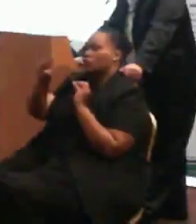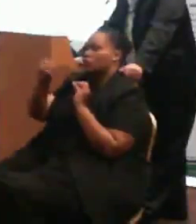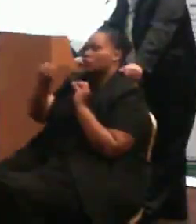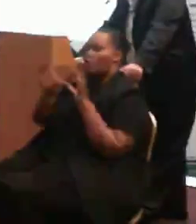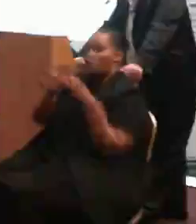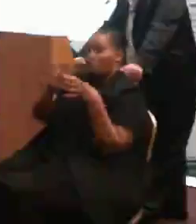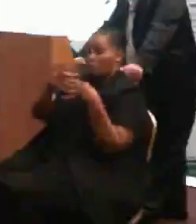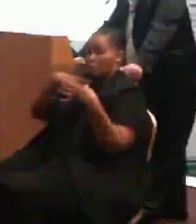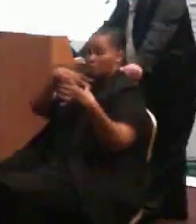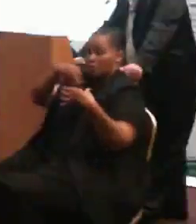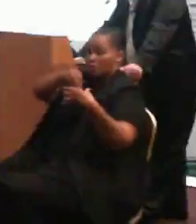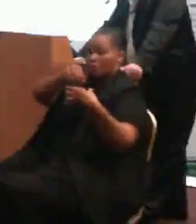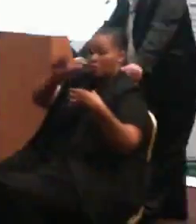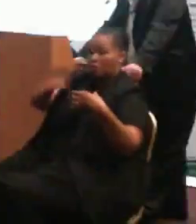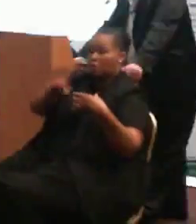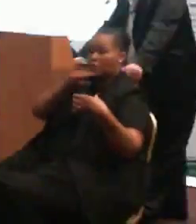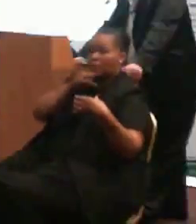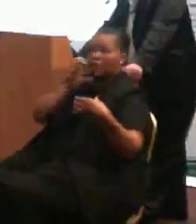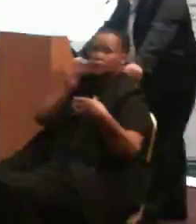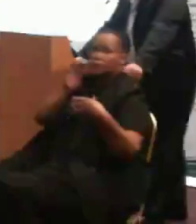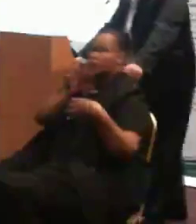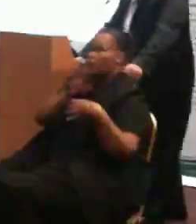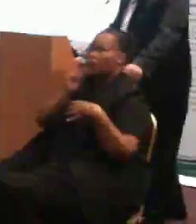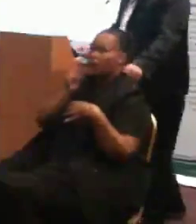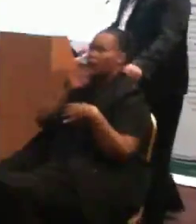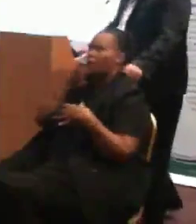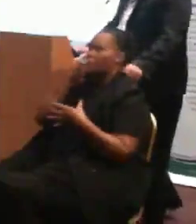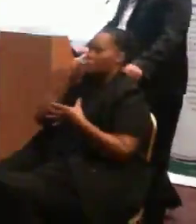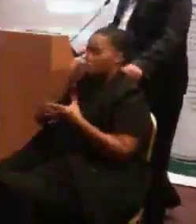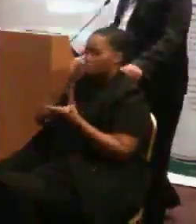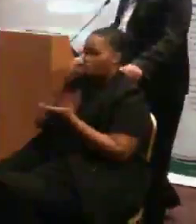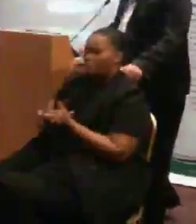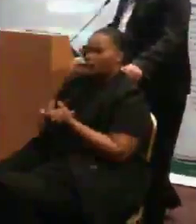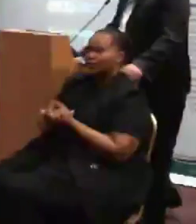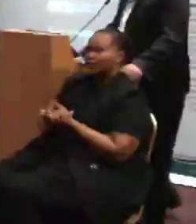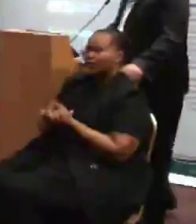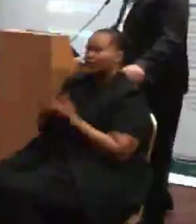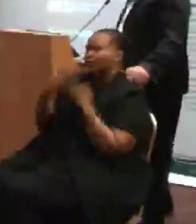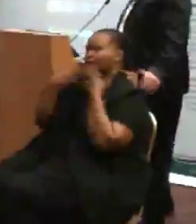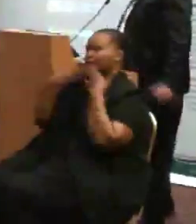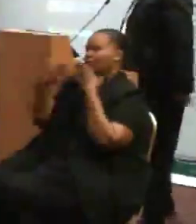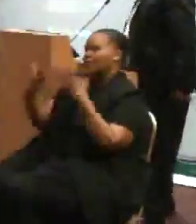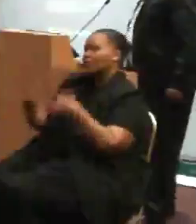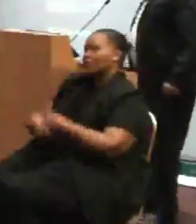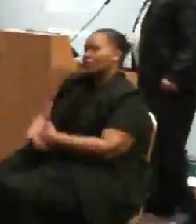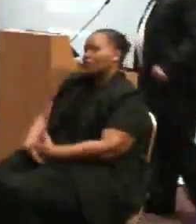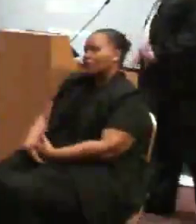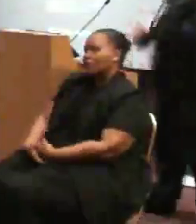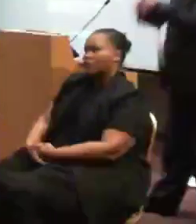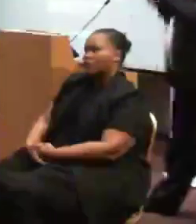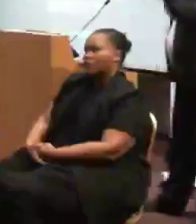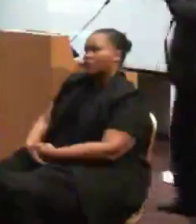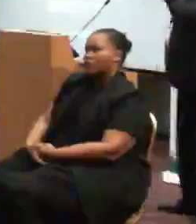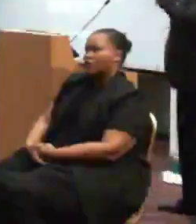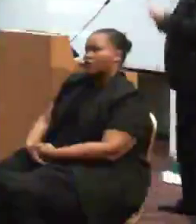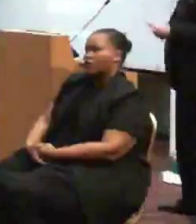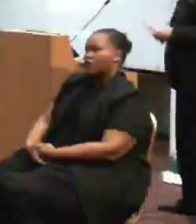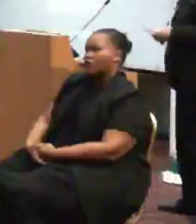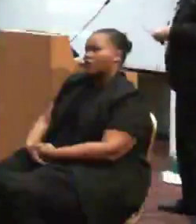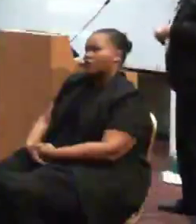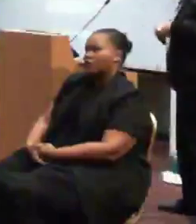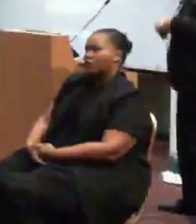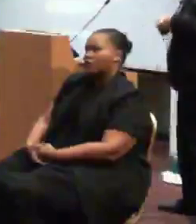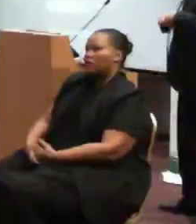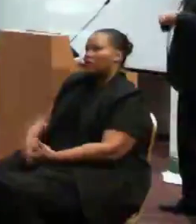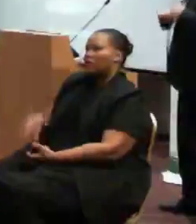will not be a pleasant experience, I can promise you that. Thank you. Thank you,